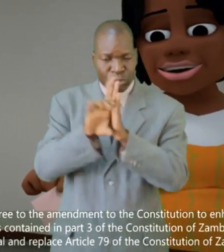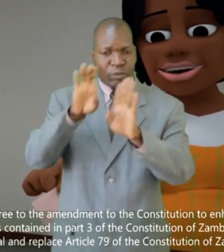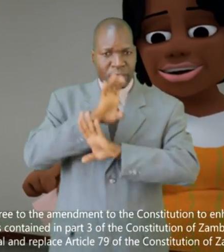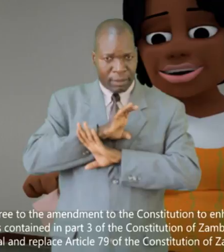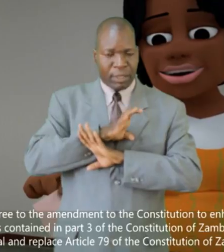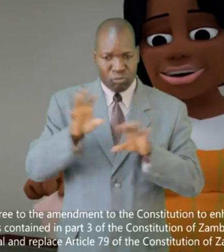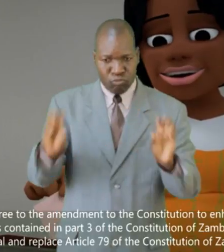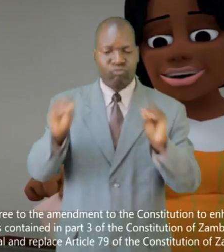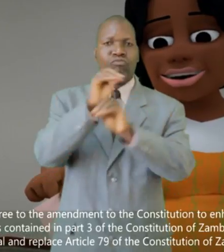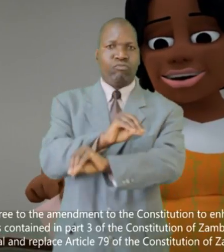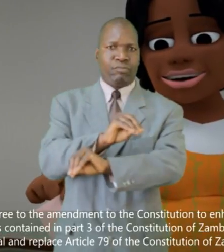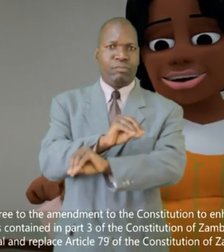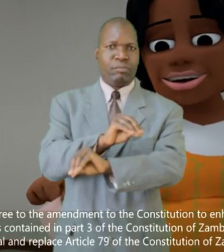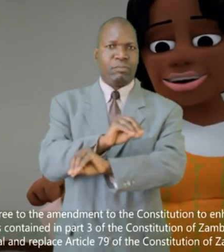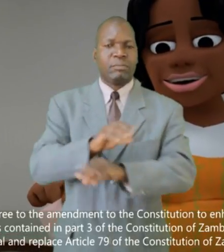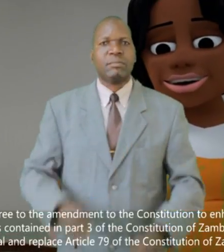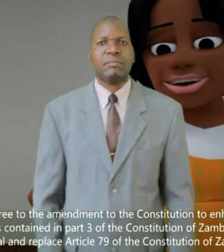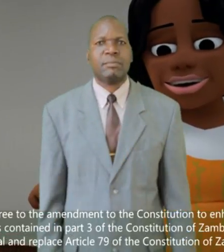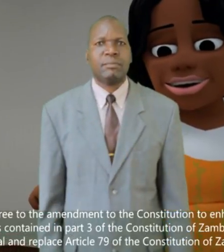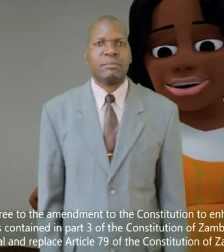Article 79 of the Constitution of Zambia?